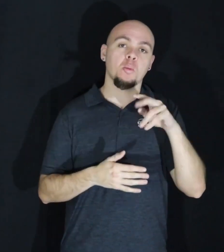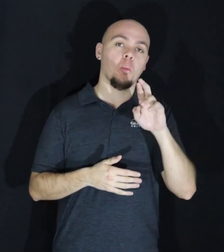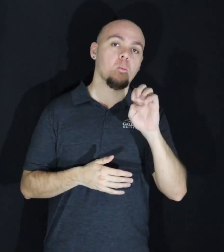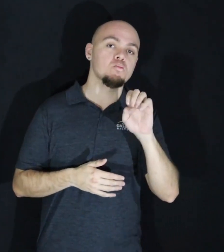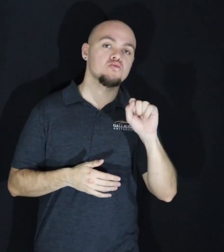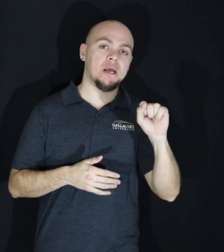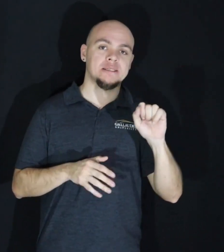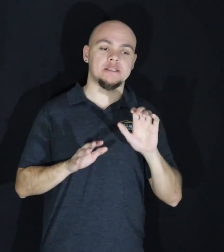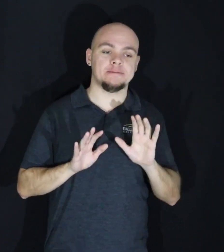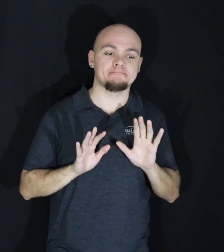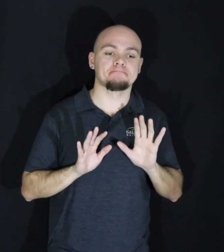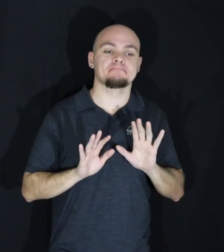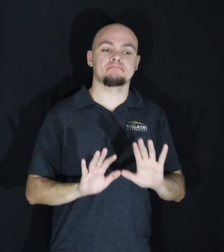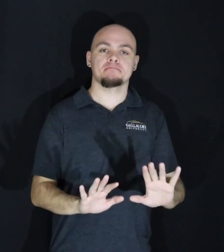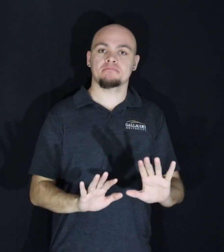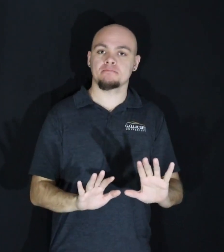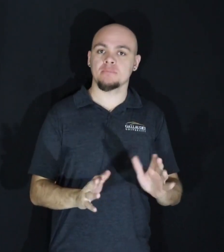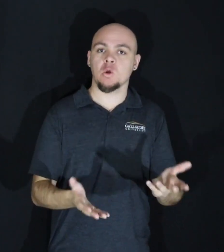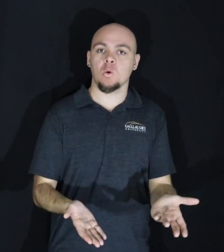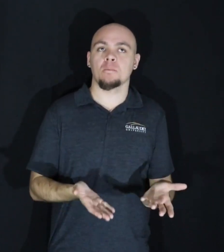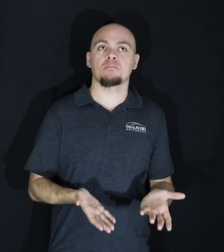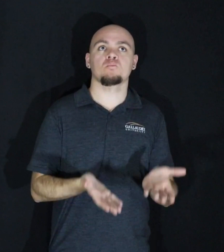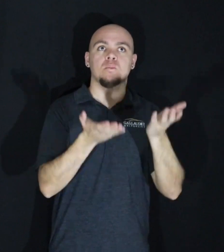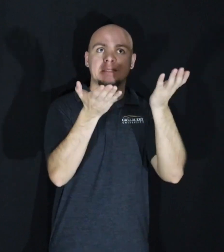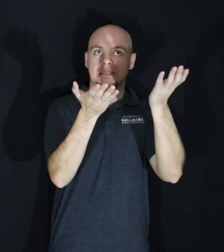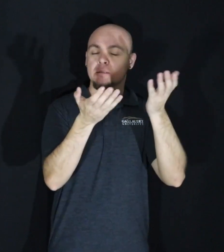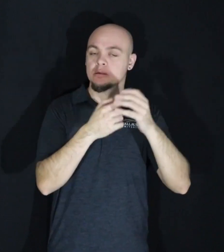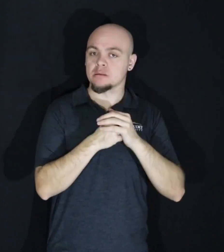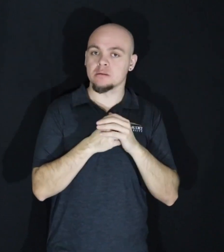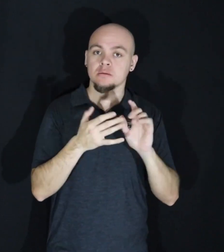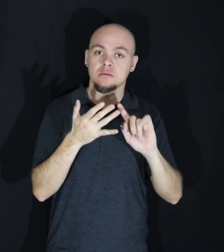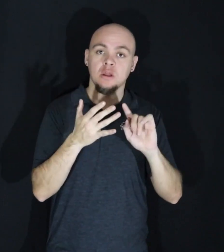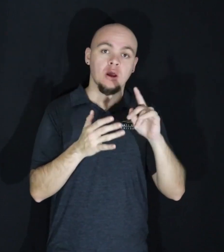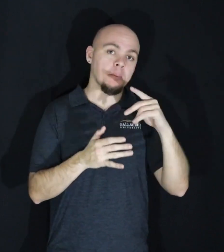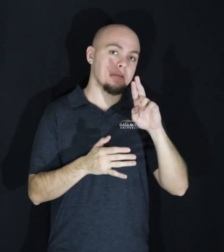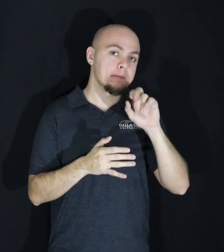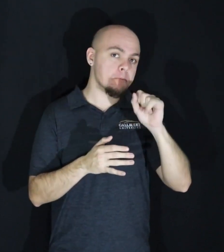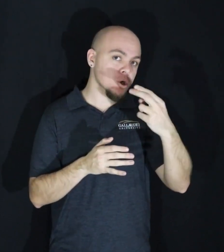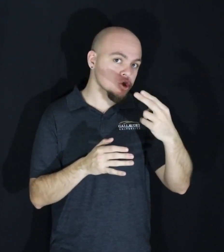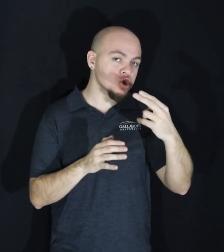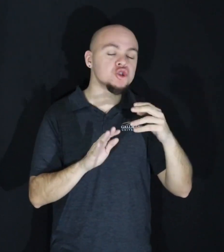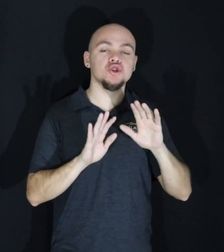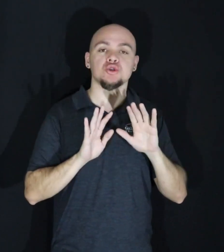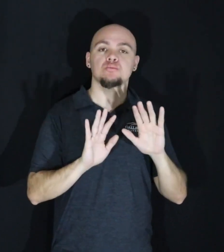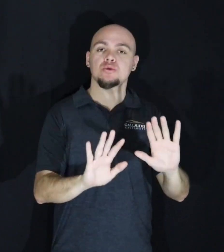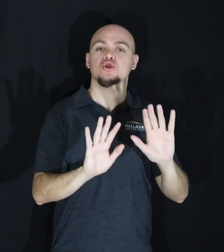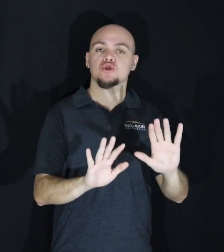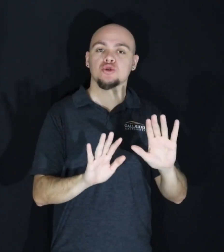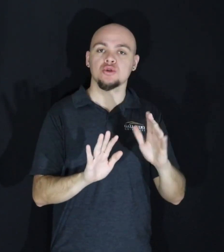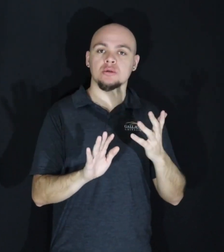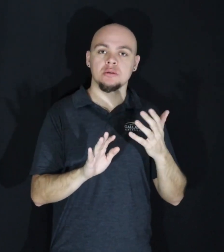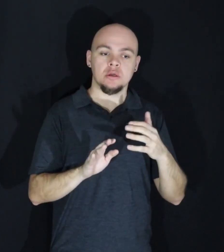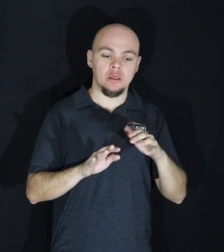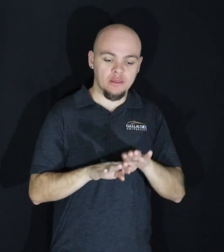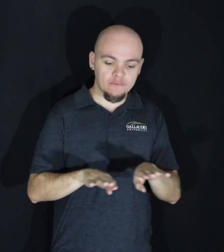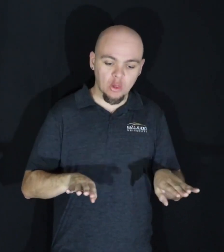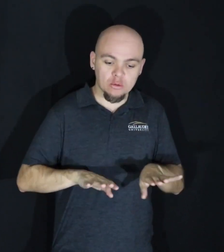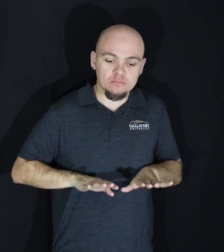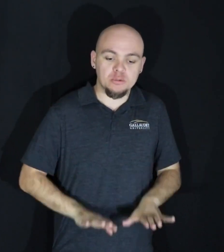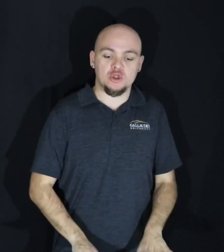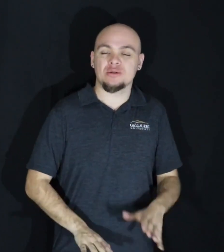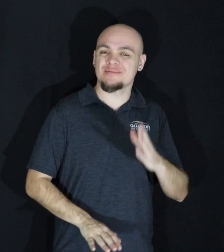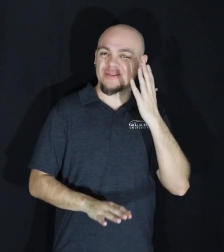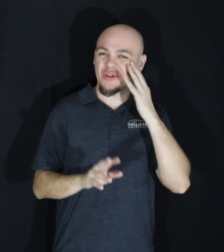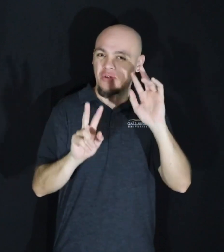enables us to be able to safely put something up on a shelf. The push, which allows us to be able to get up off the ground. We've all